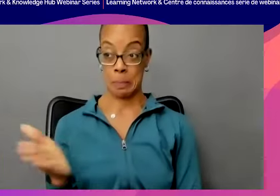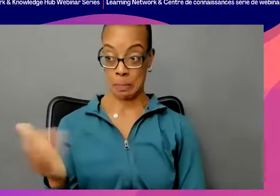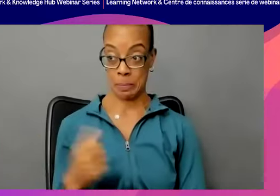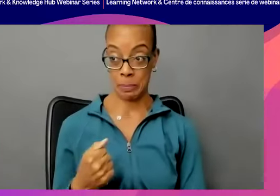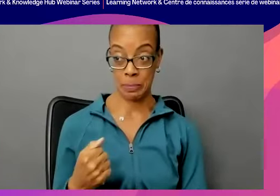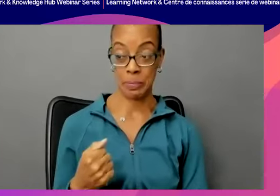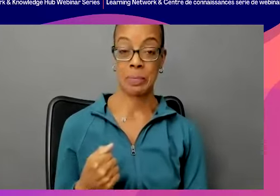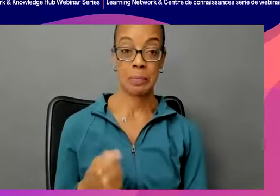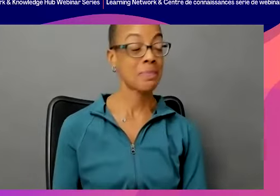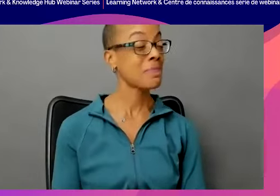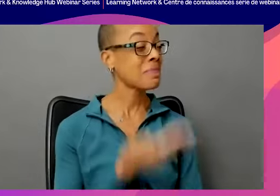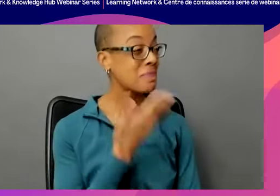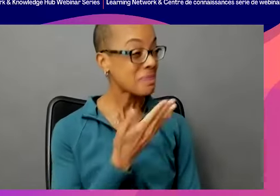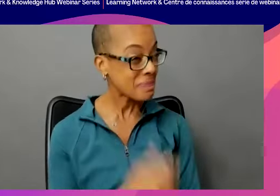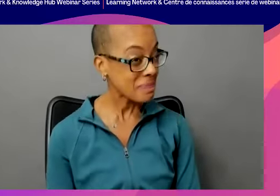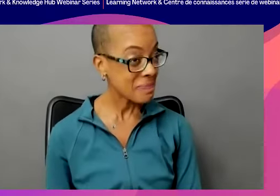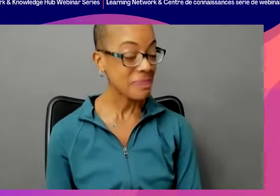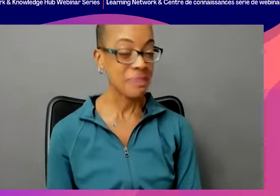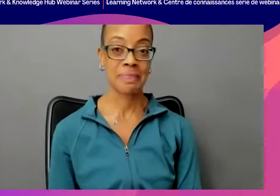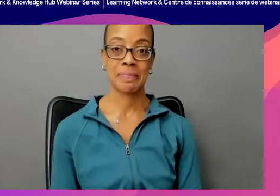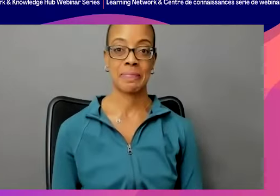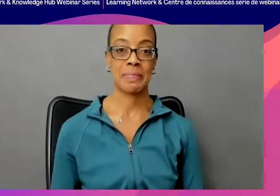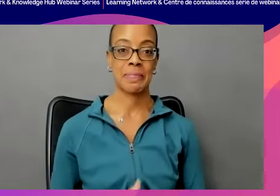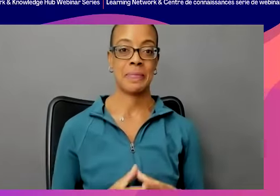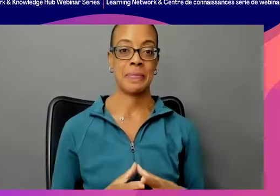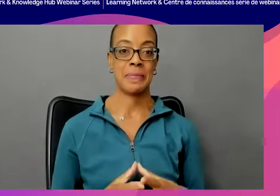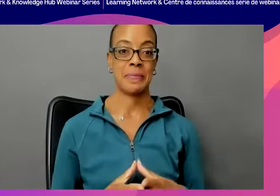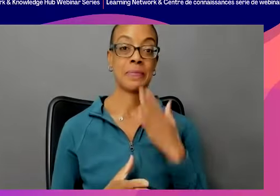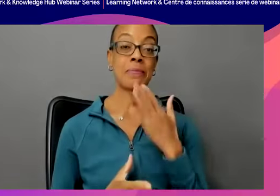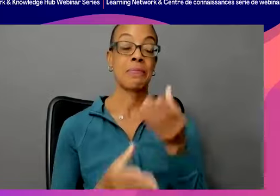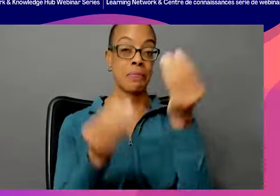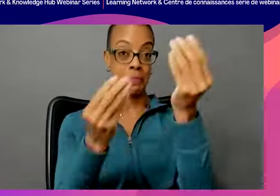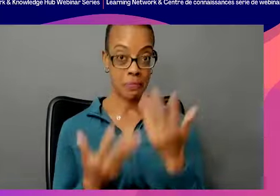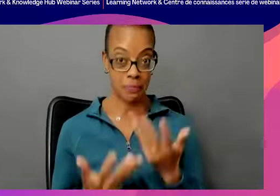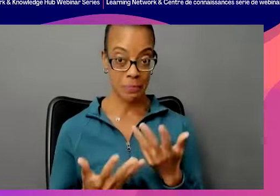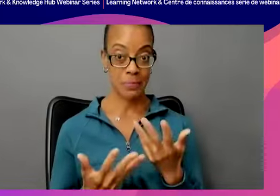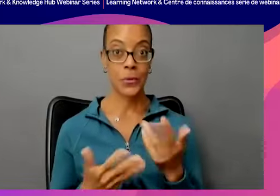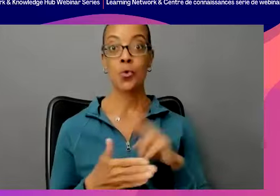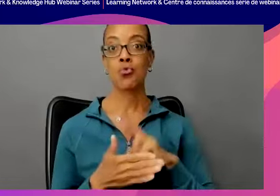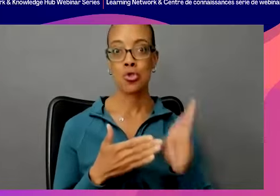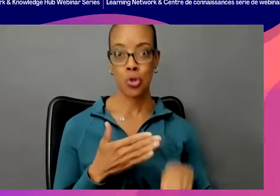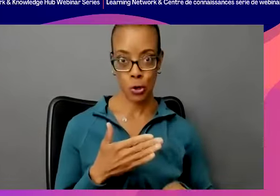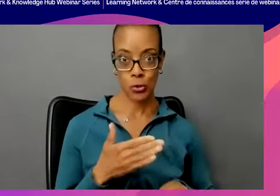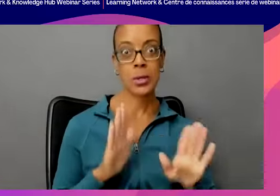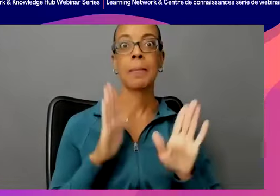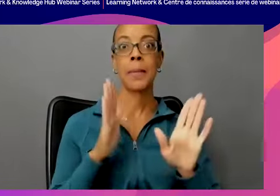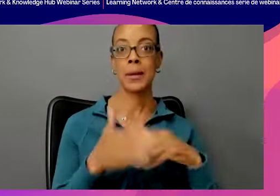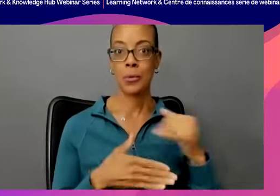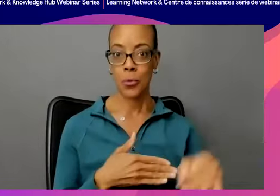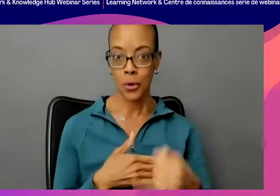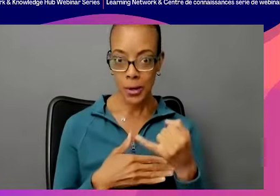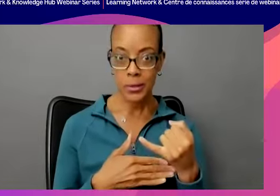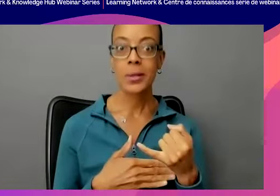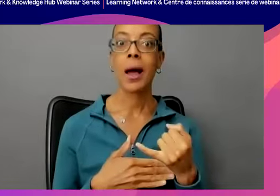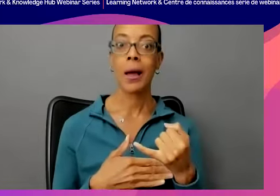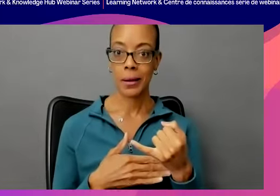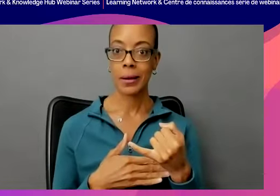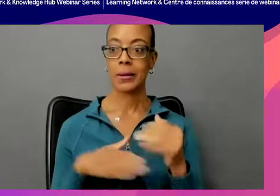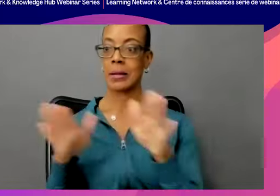Thank you, Linoy, and thank you for sharing the results of this amazing project that looks across